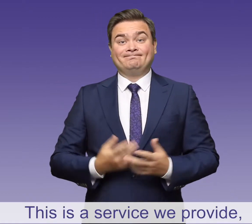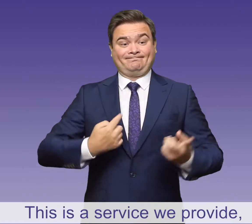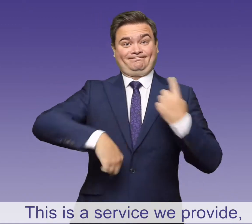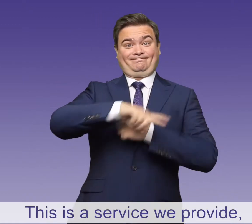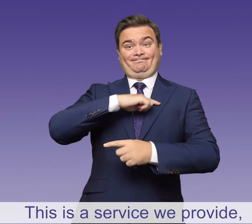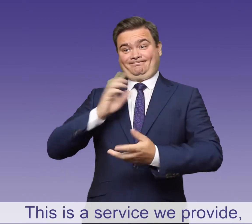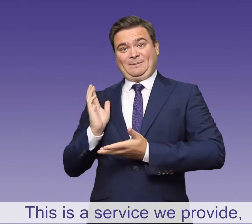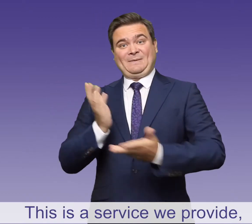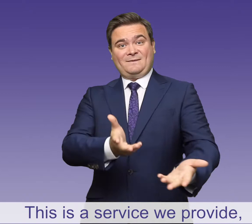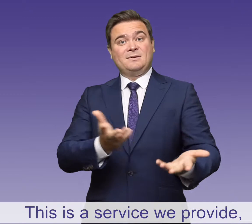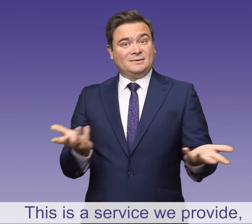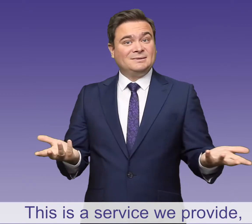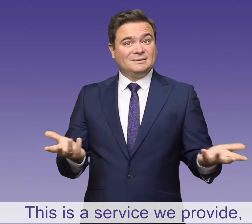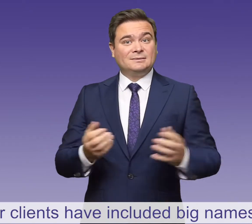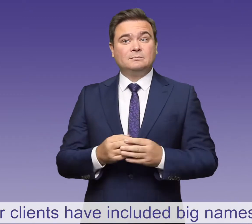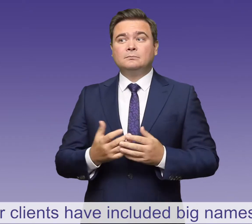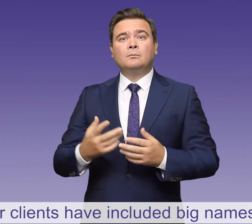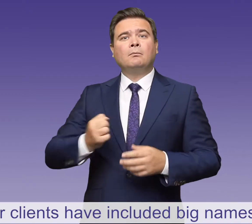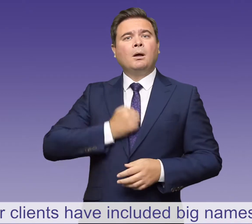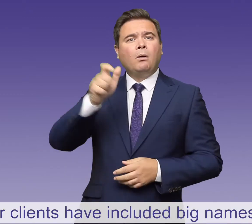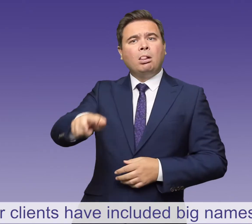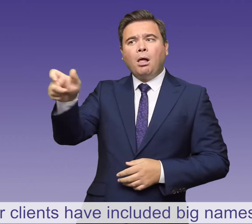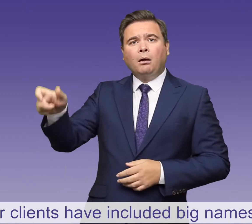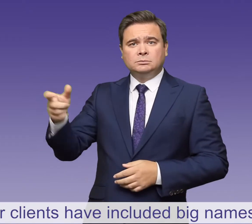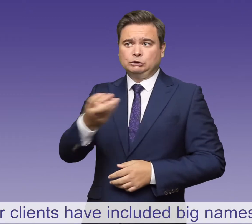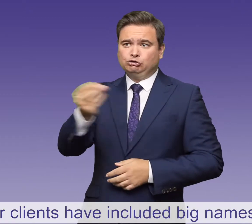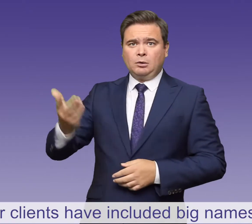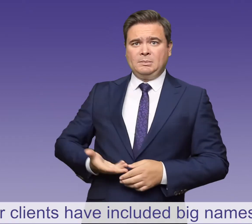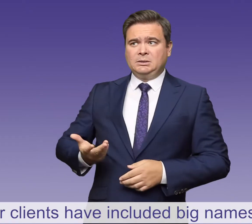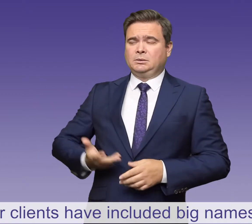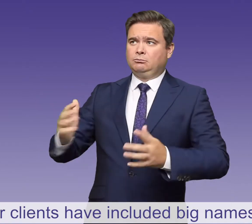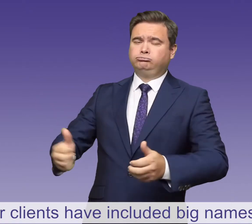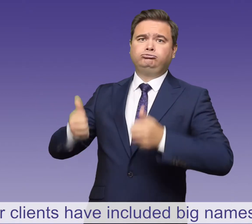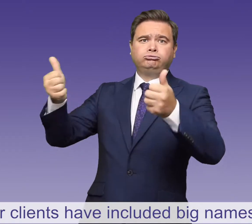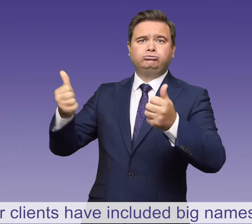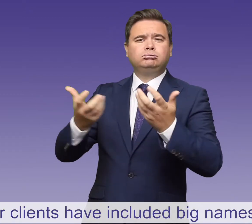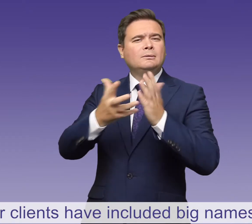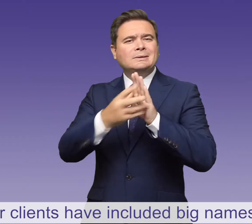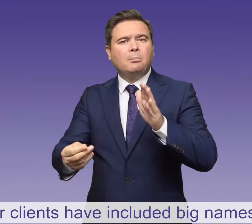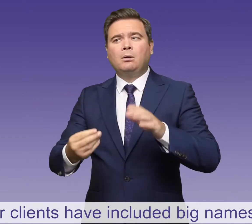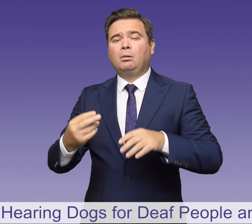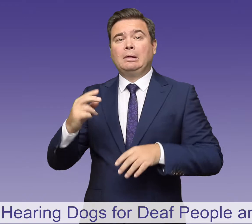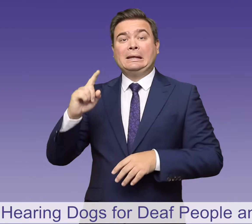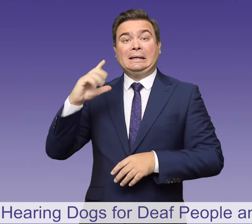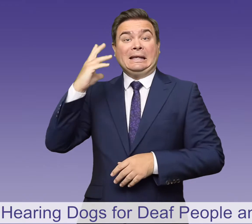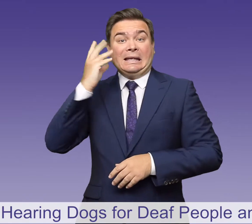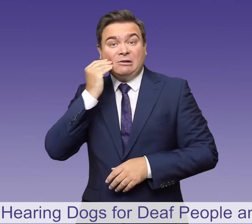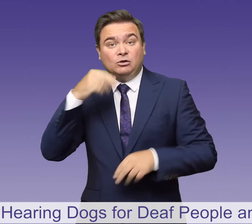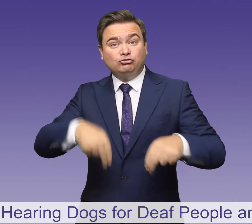This is a service we provide and our clients have included big names such as Hearing Dogs for Deaf